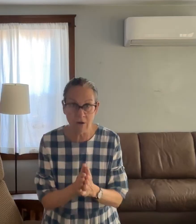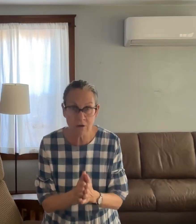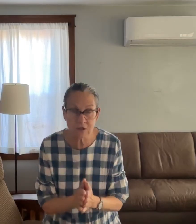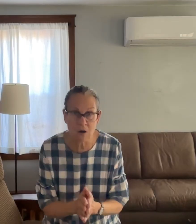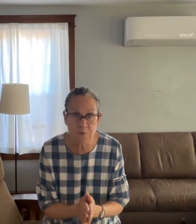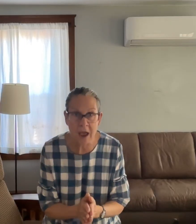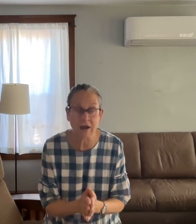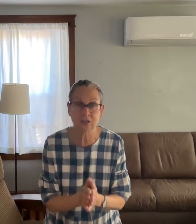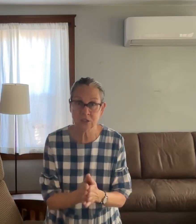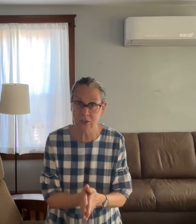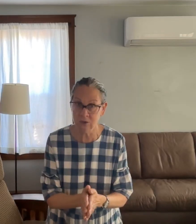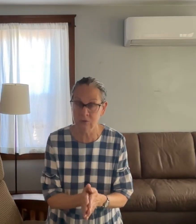Y'all go back to,